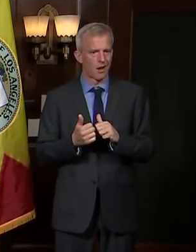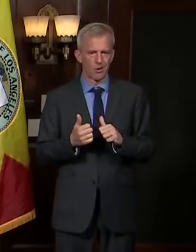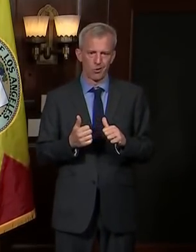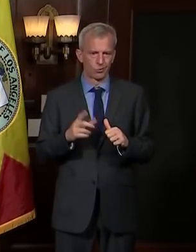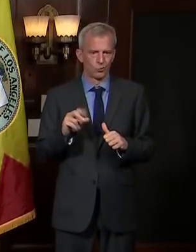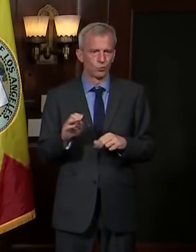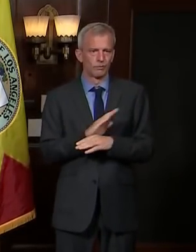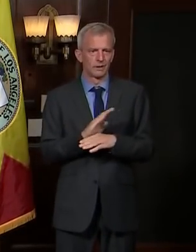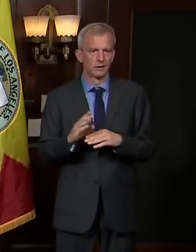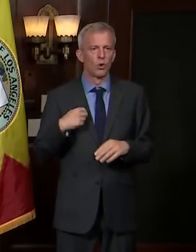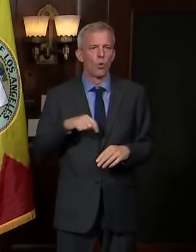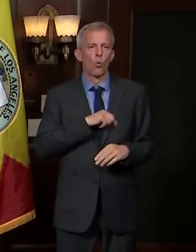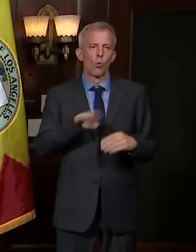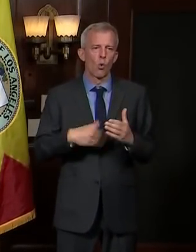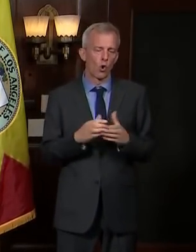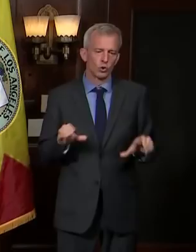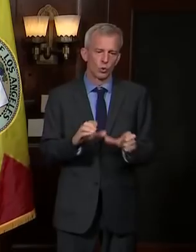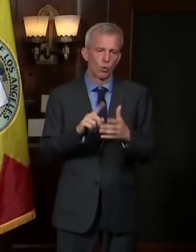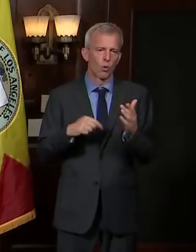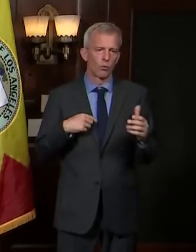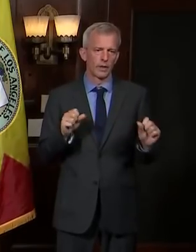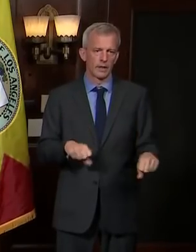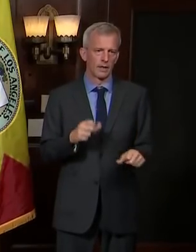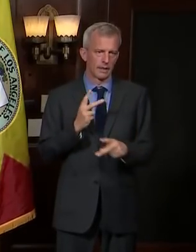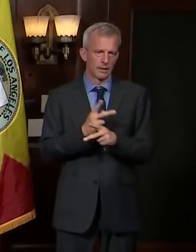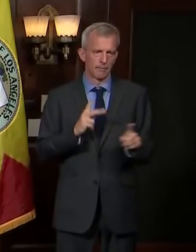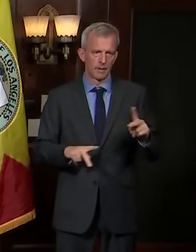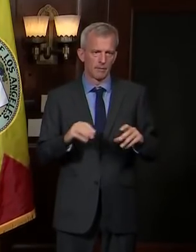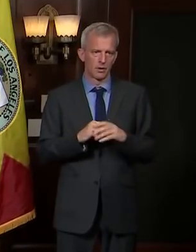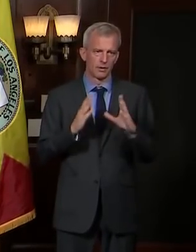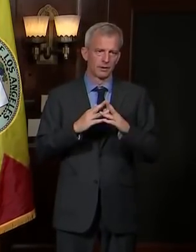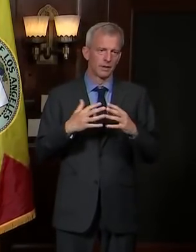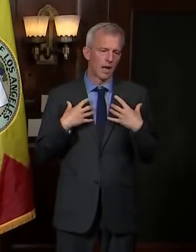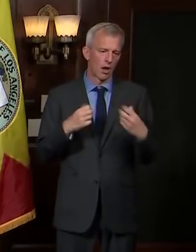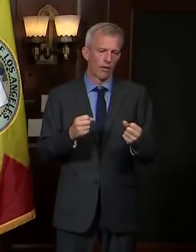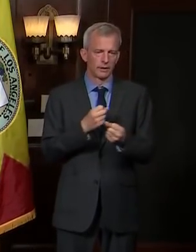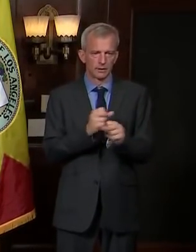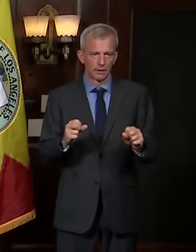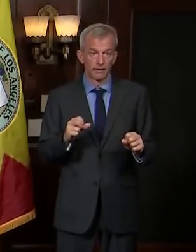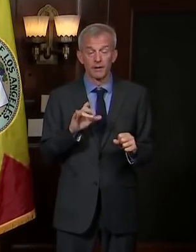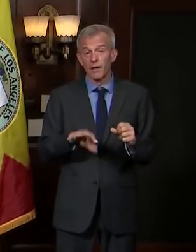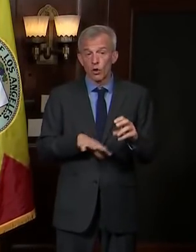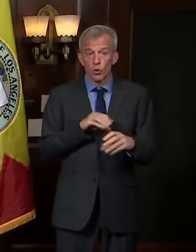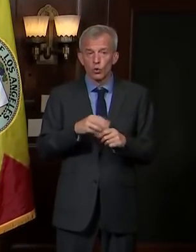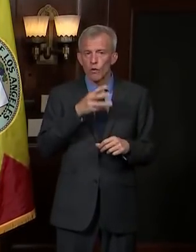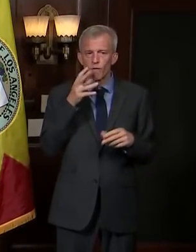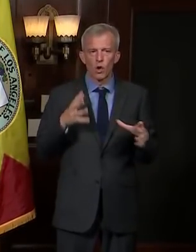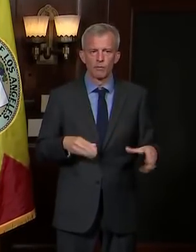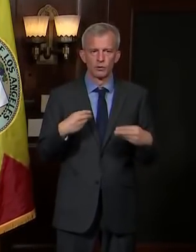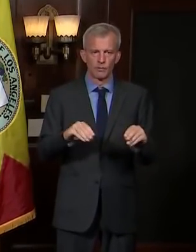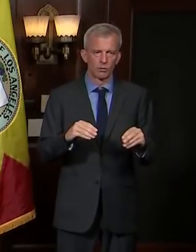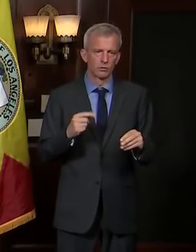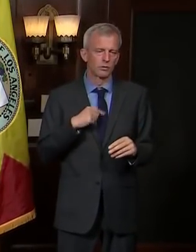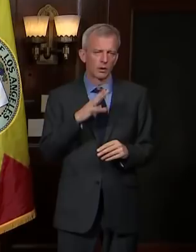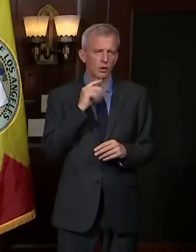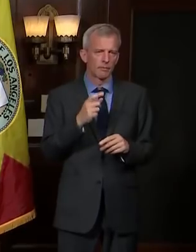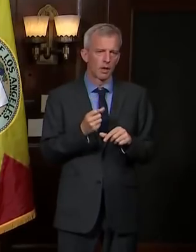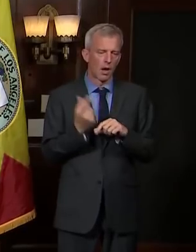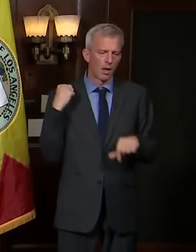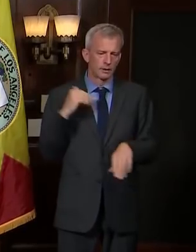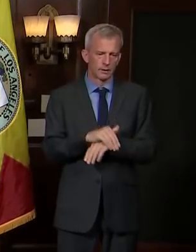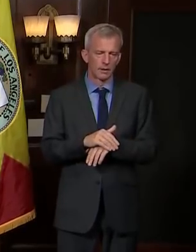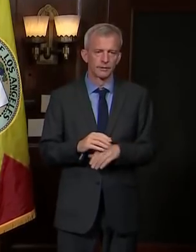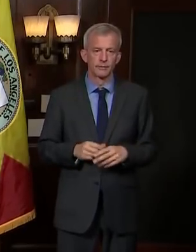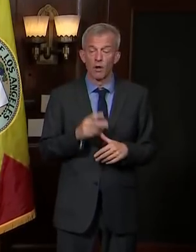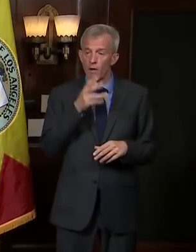we can to keep people in our city healthy and safe. This includes farmers markets, which I spoke about last night. These markets